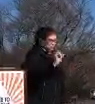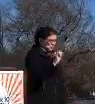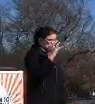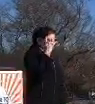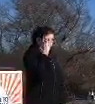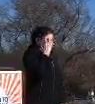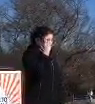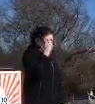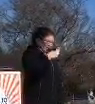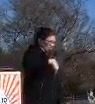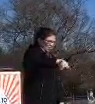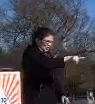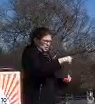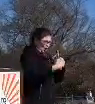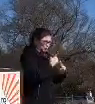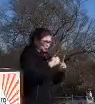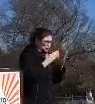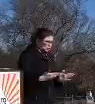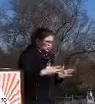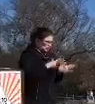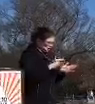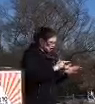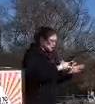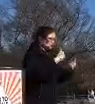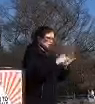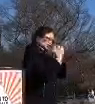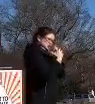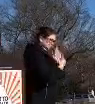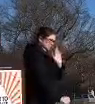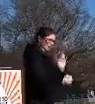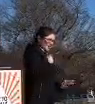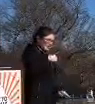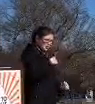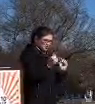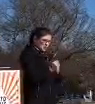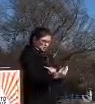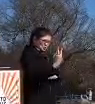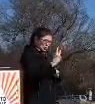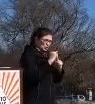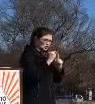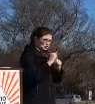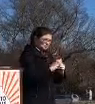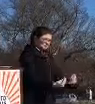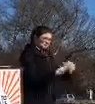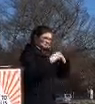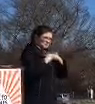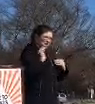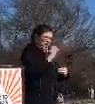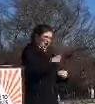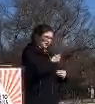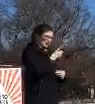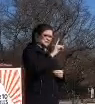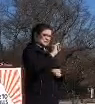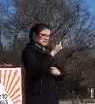us. With those 2 words, we regained our dignity. And Me